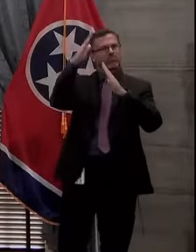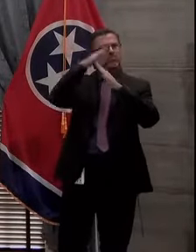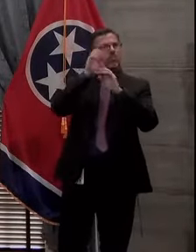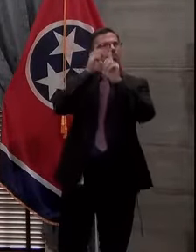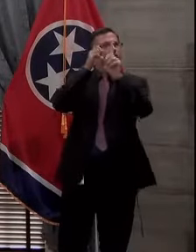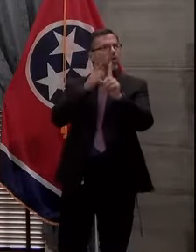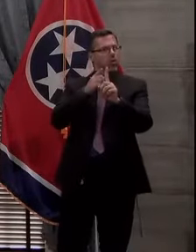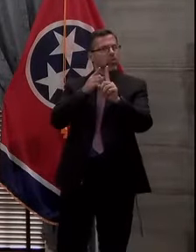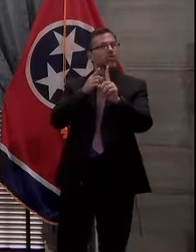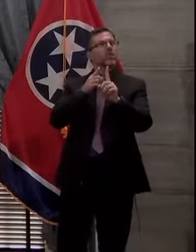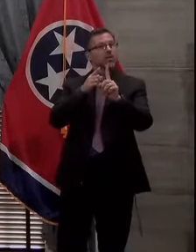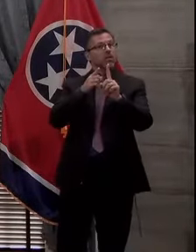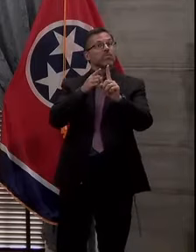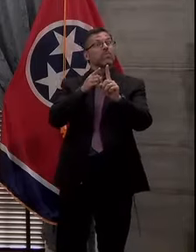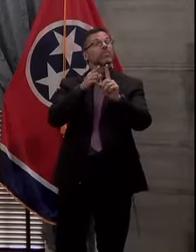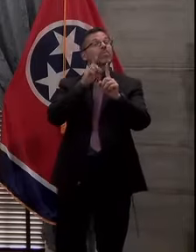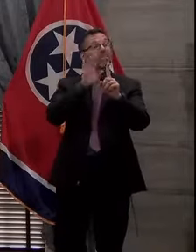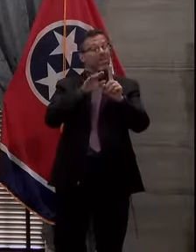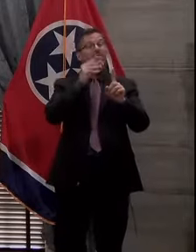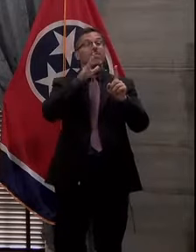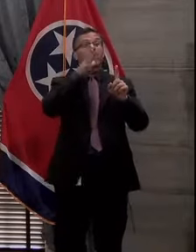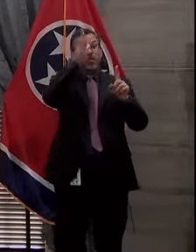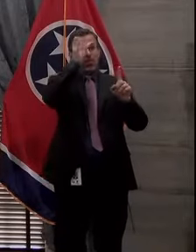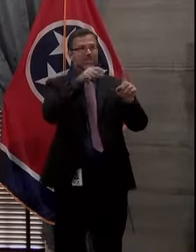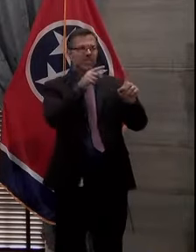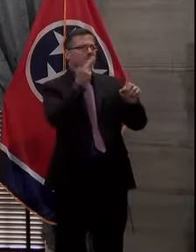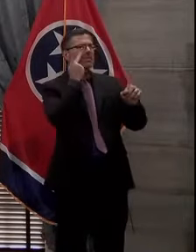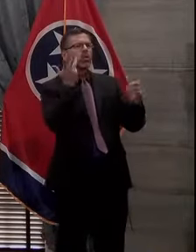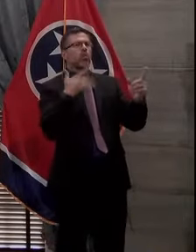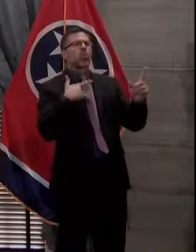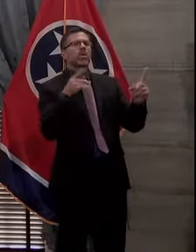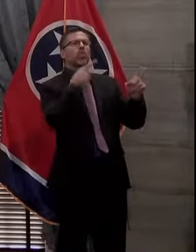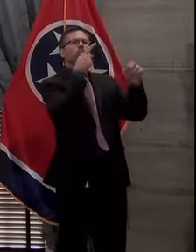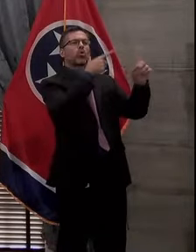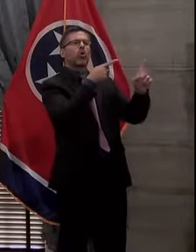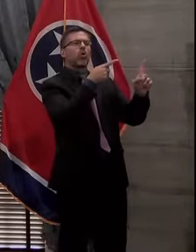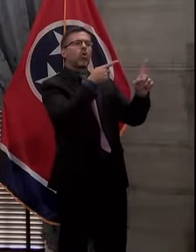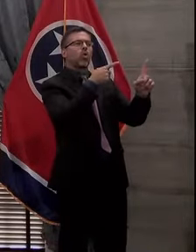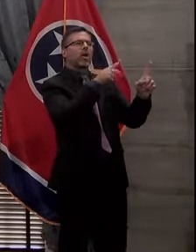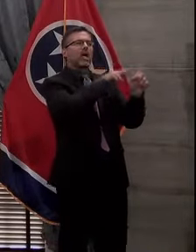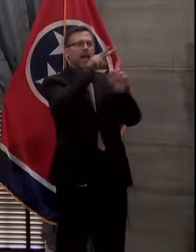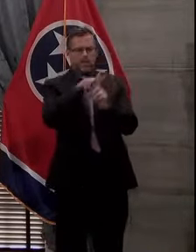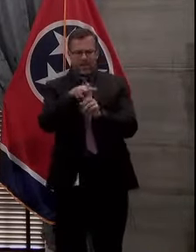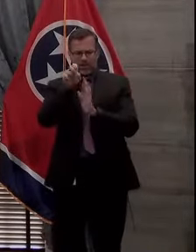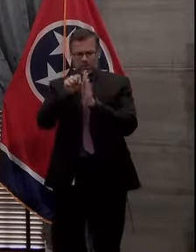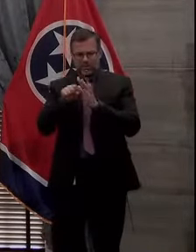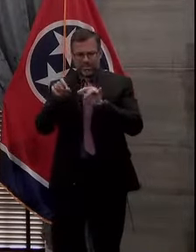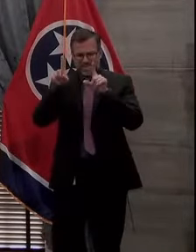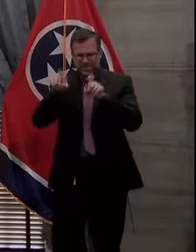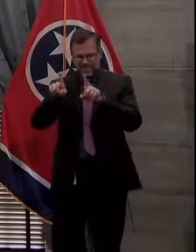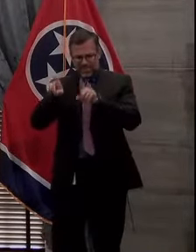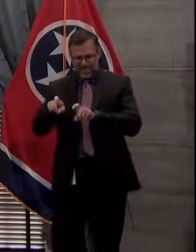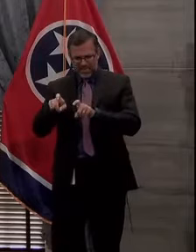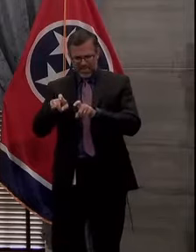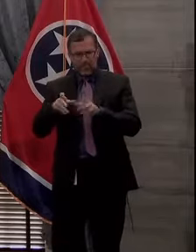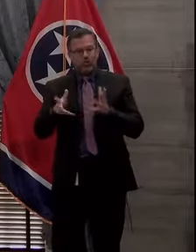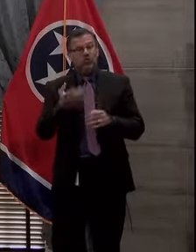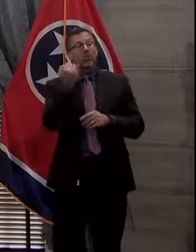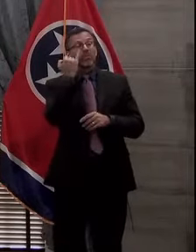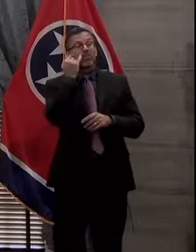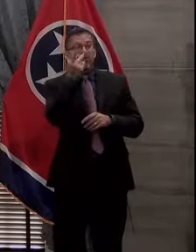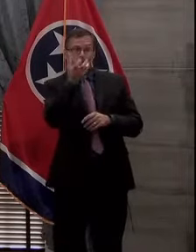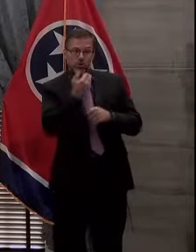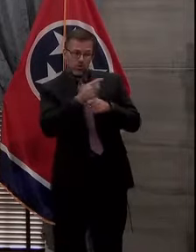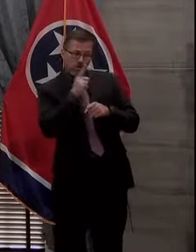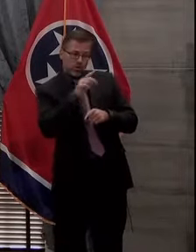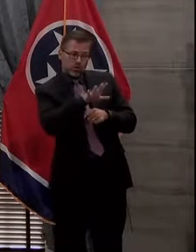link those to actual assessment items that have been used previously on state tests. So if you want to be able to support or check your child's growth